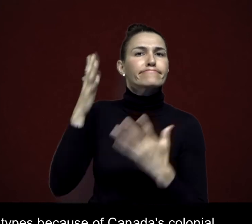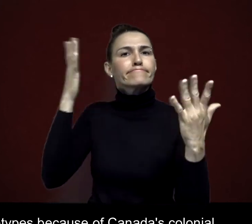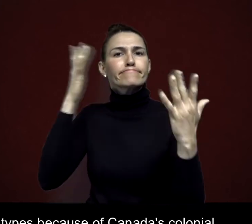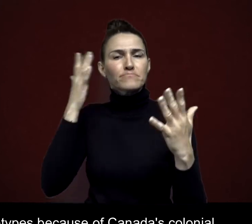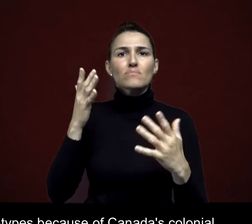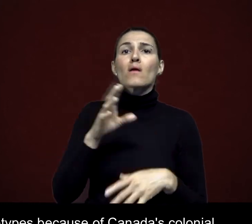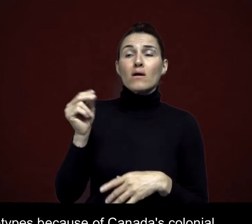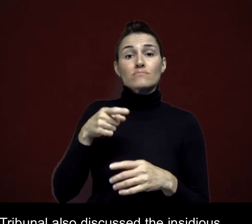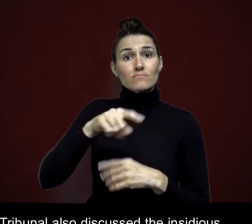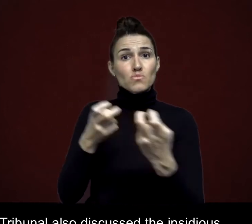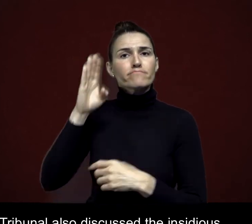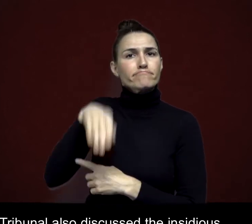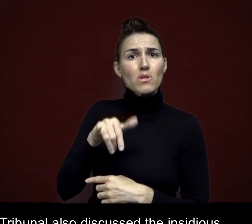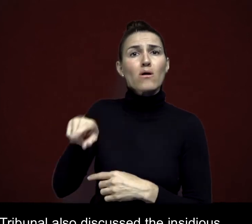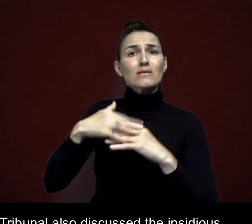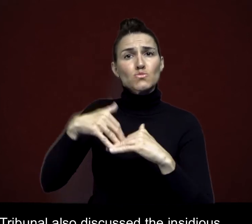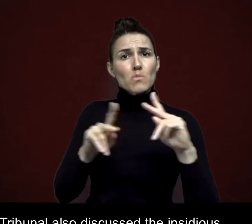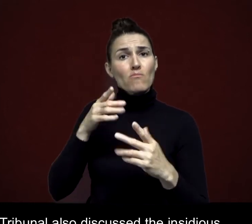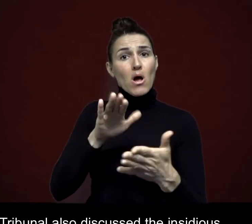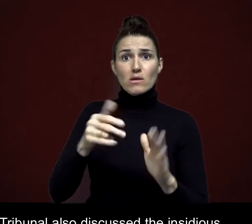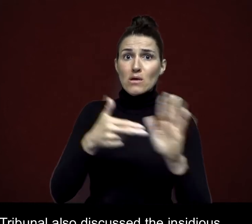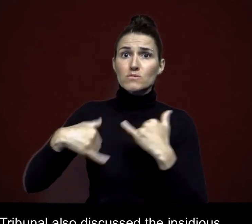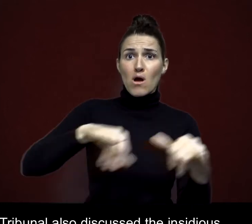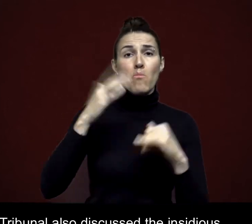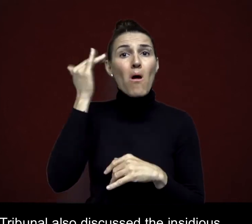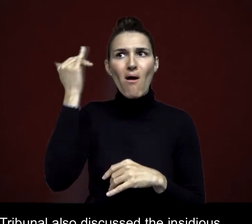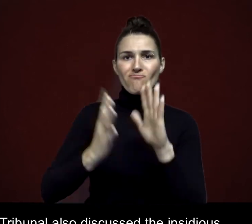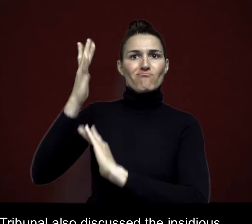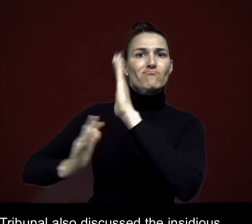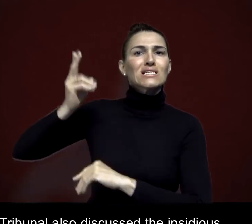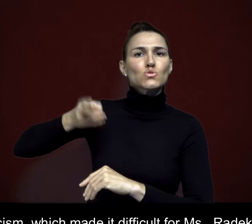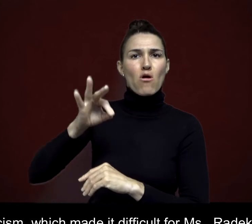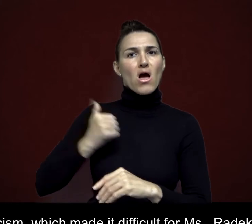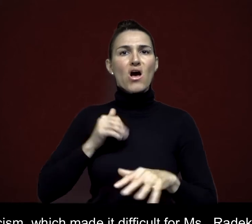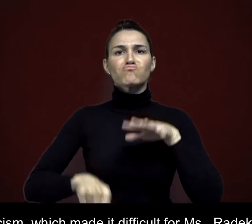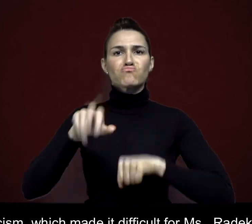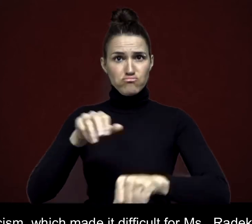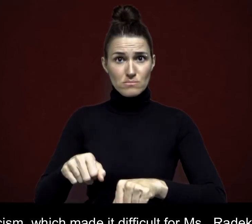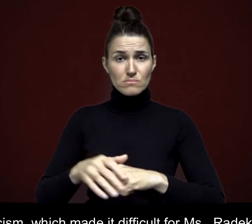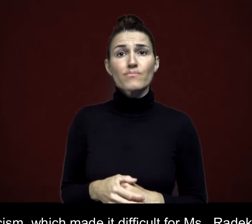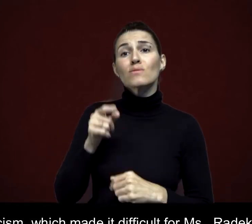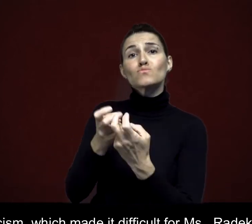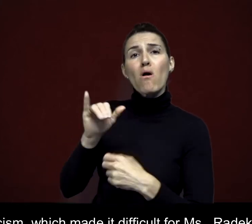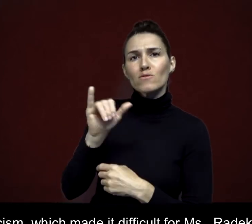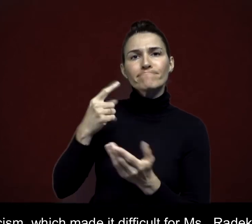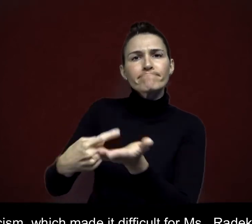Canada's colonial history. The tribunal also discussed the insidious nature of racism, which made it difficult for Ms.